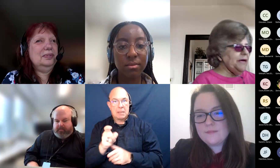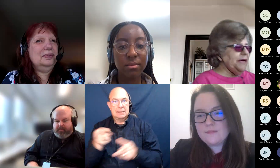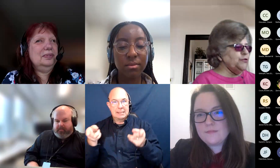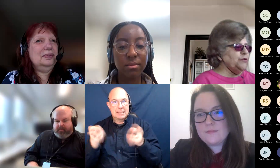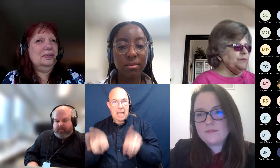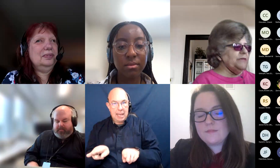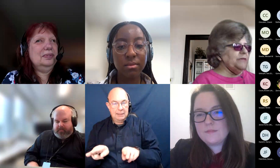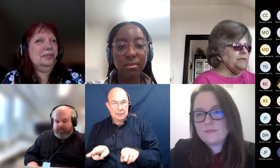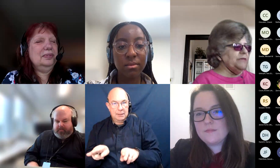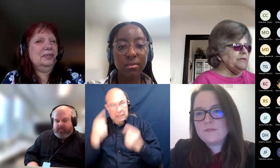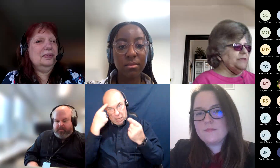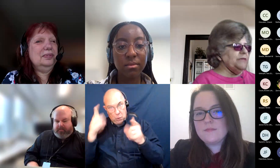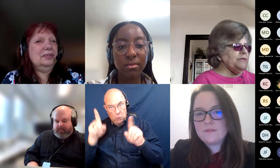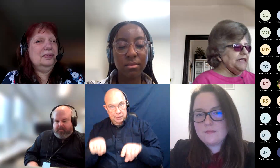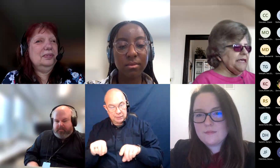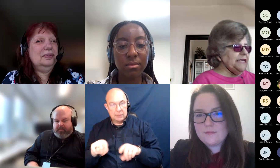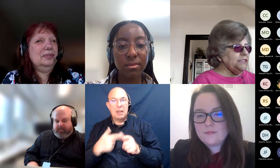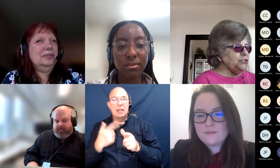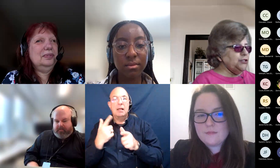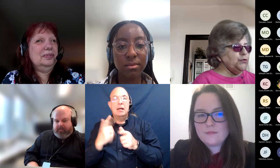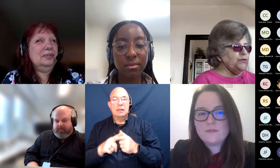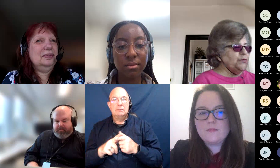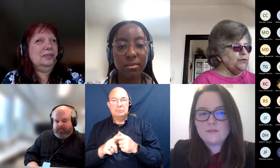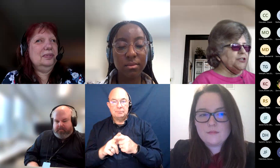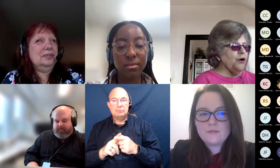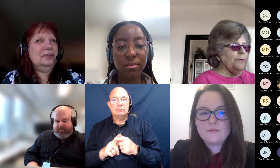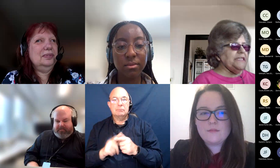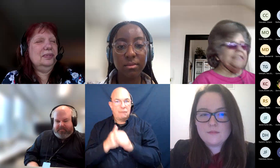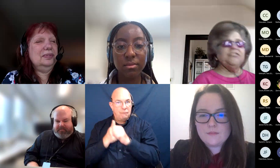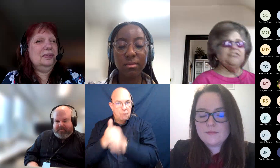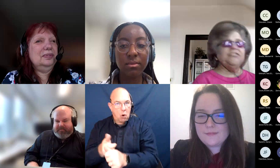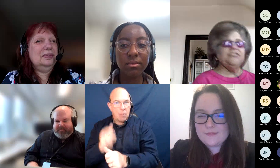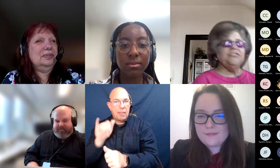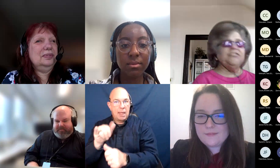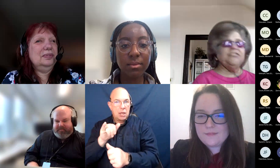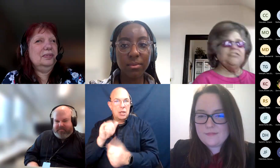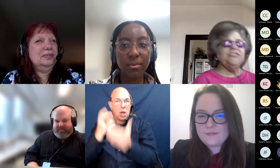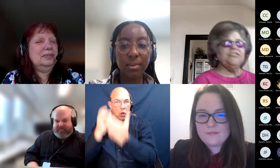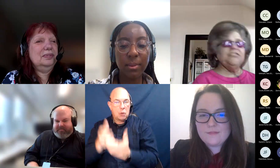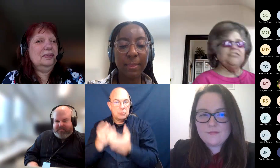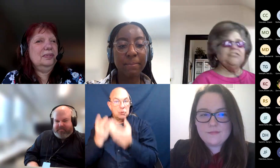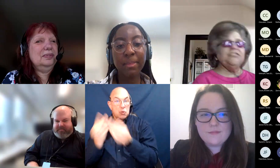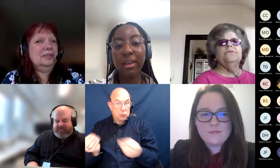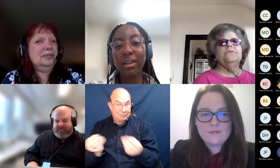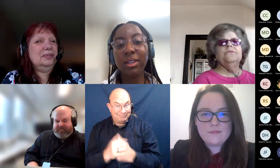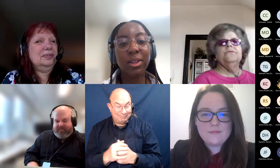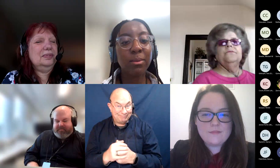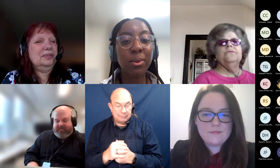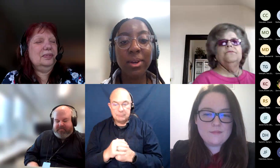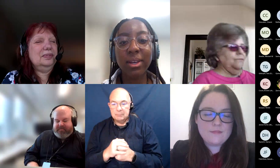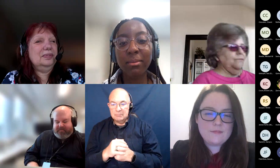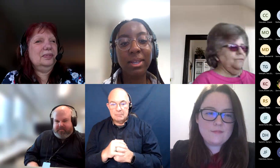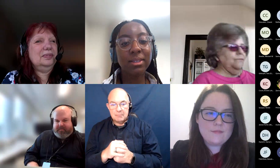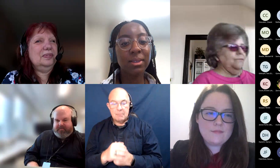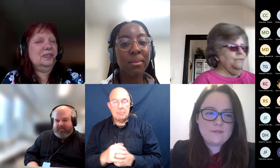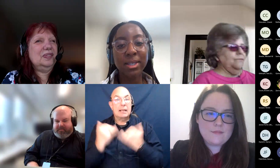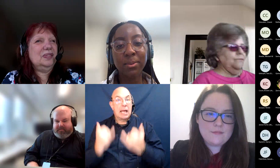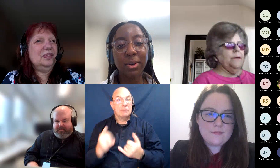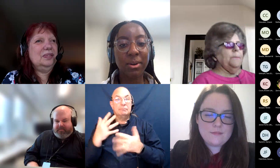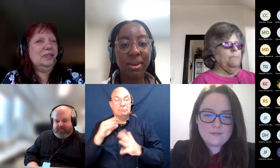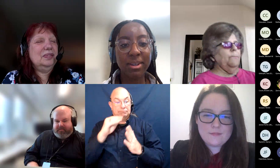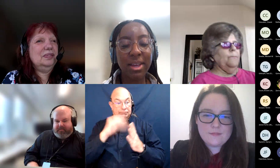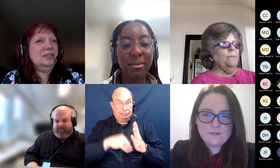the passport agreement and commit to these accommodation solutions. The employee completes